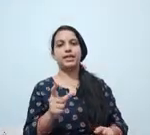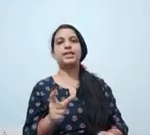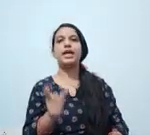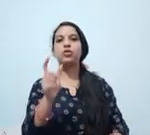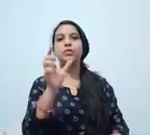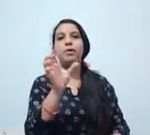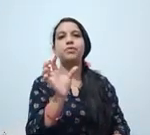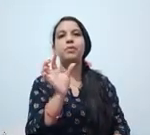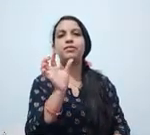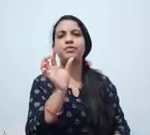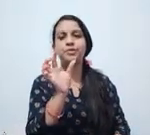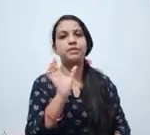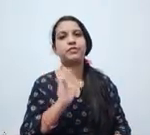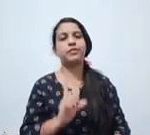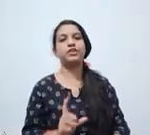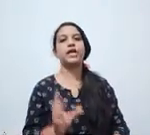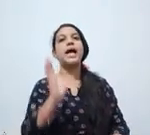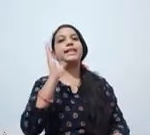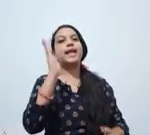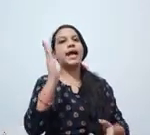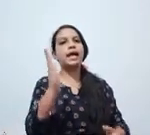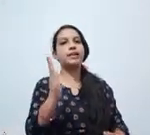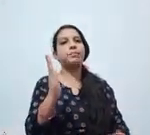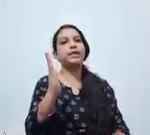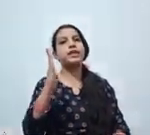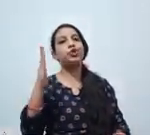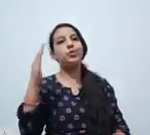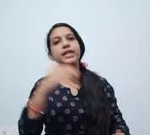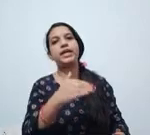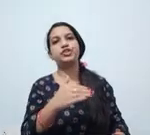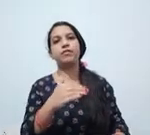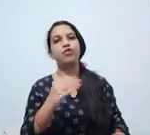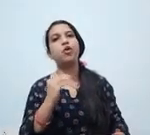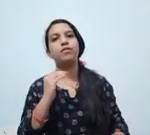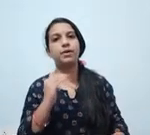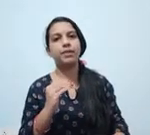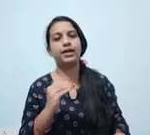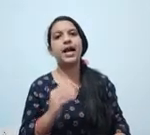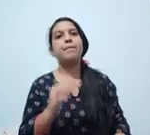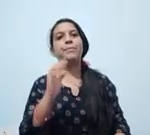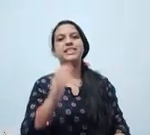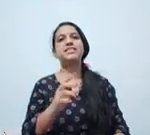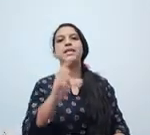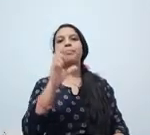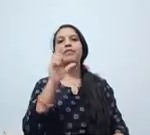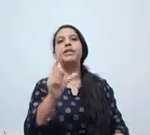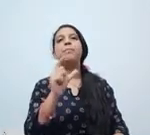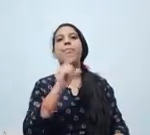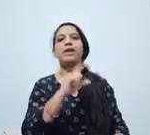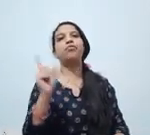they also perform a specific function. They help in the unidirectional flow of the blood, means they prevent the backflow of